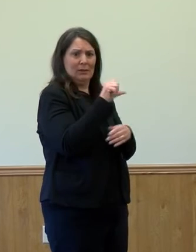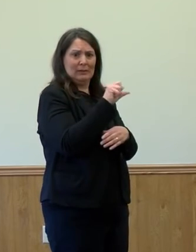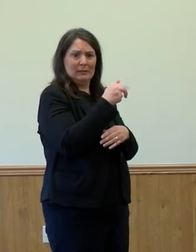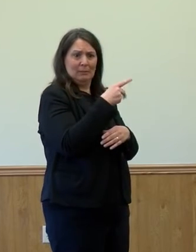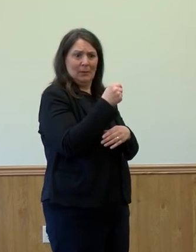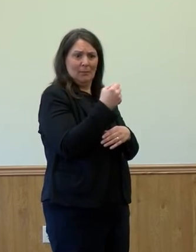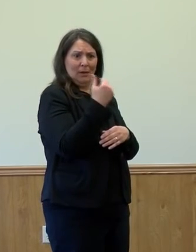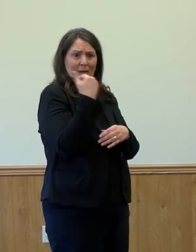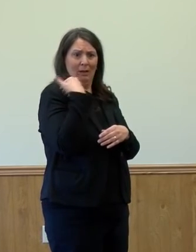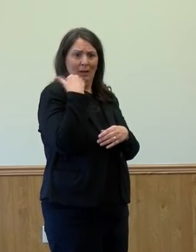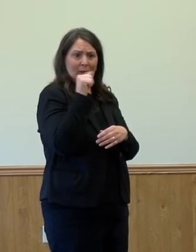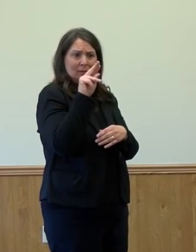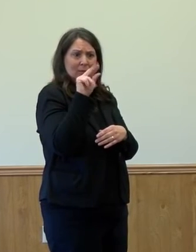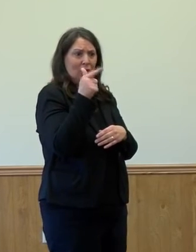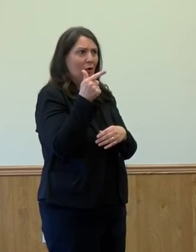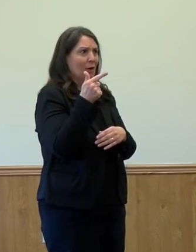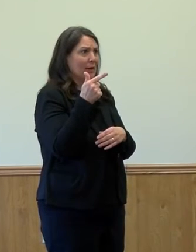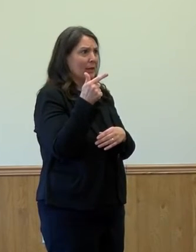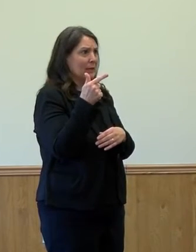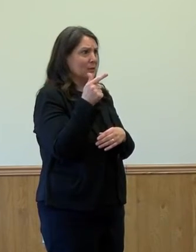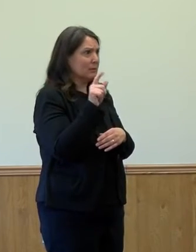was that time frame. The last time this was open again?